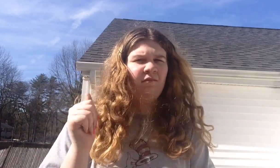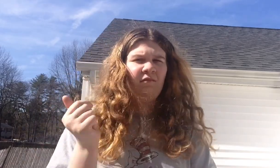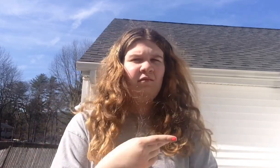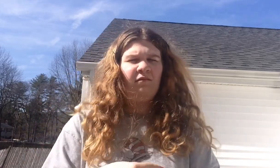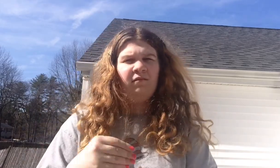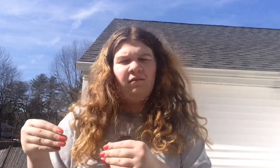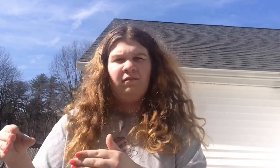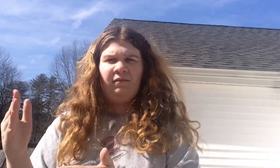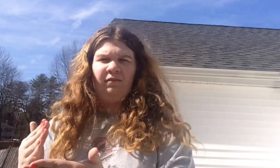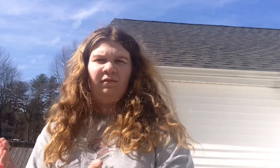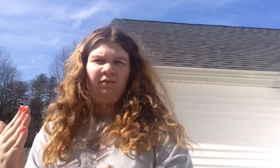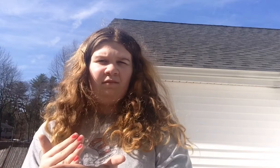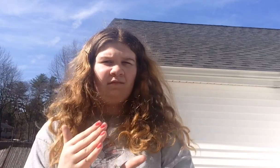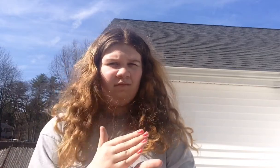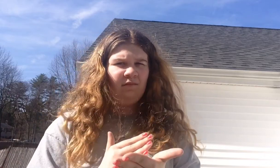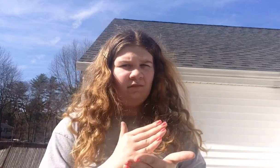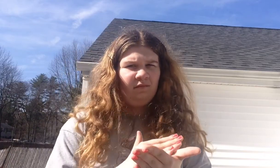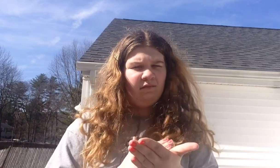All your moving parts